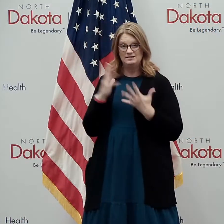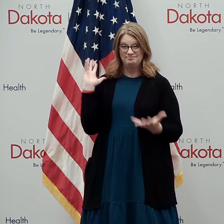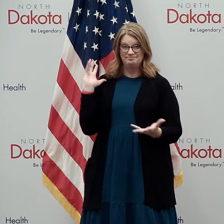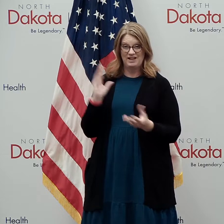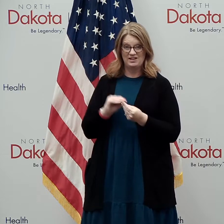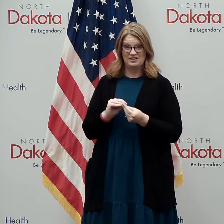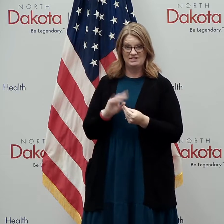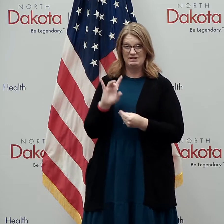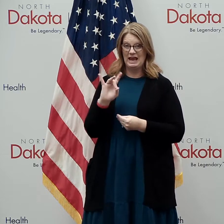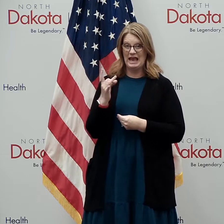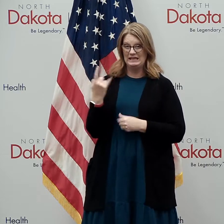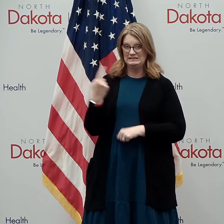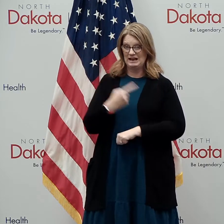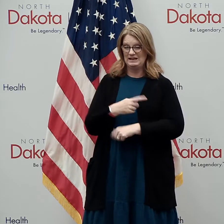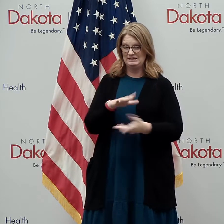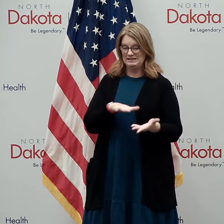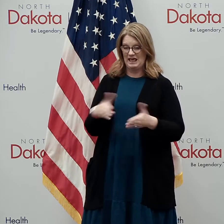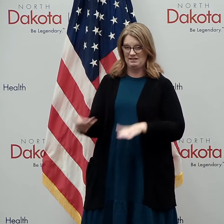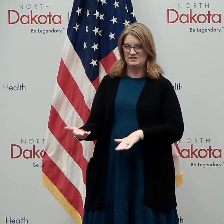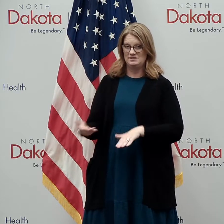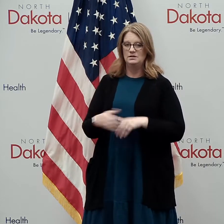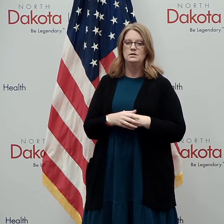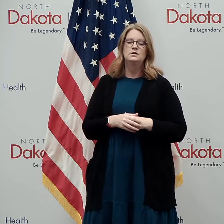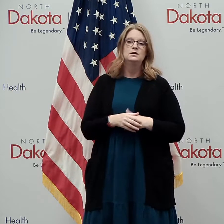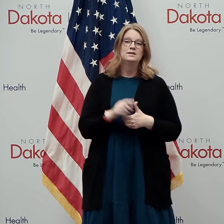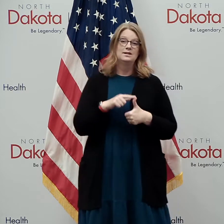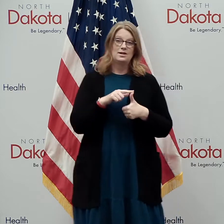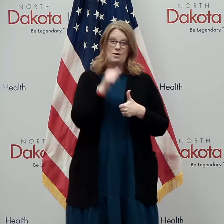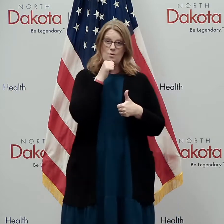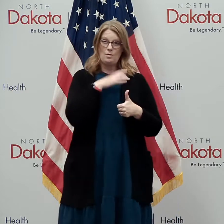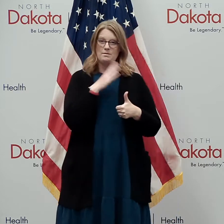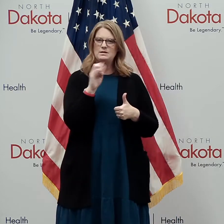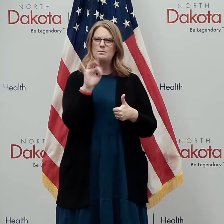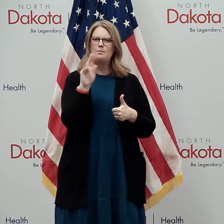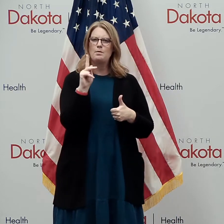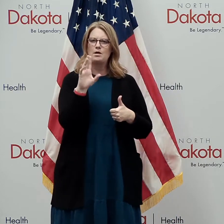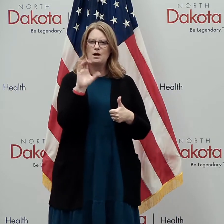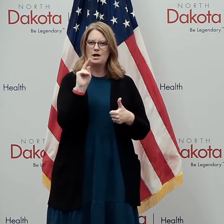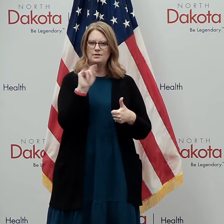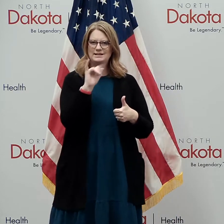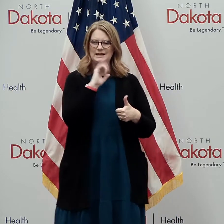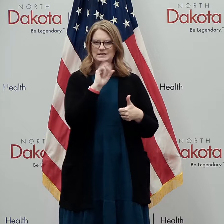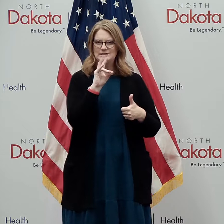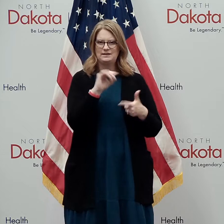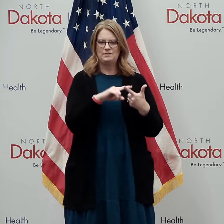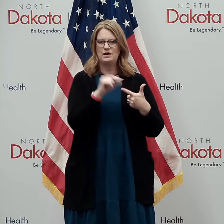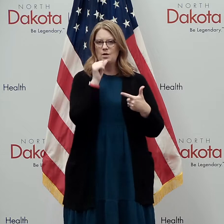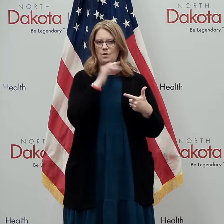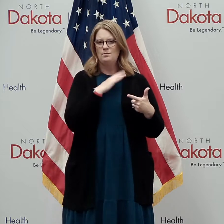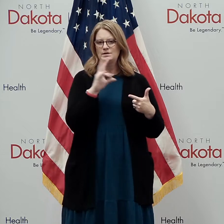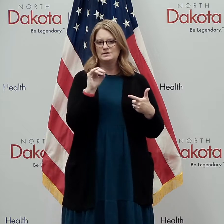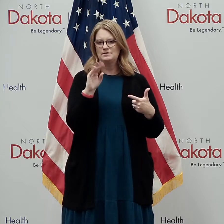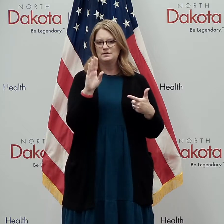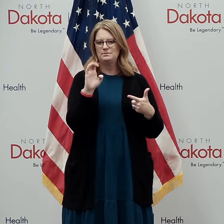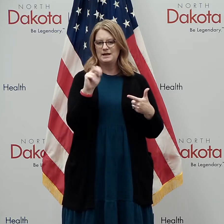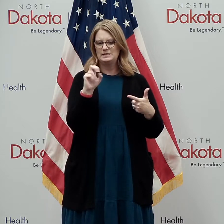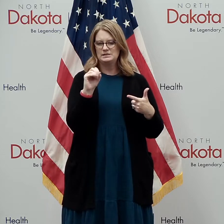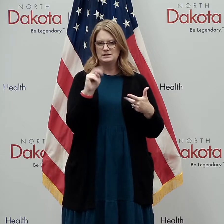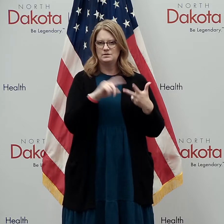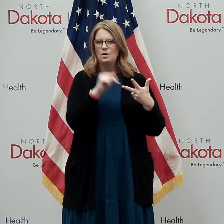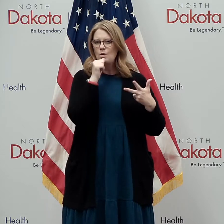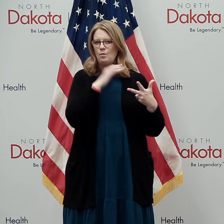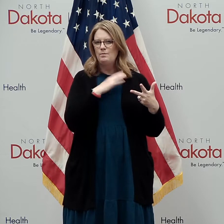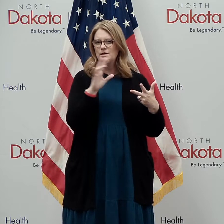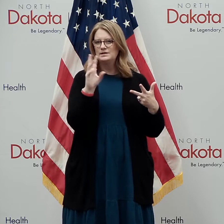deaths over the last 7 days. A woman in her 70s in Burke County, a woman in her 50s in Benson County, a woman in her 60s